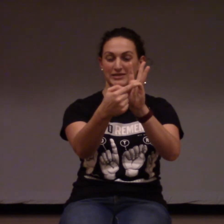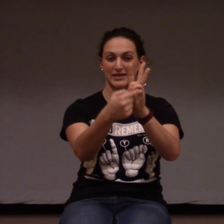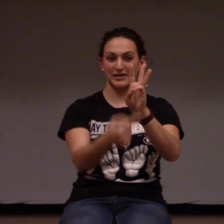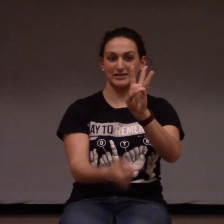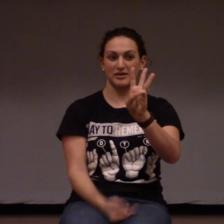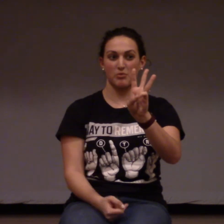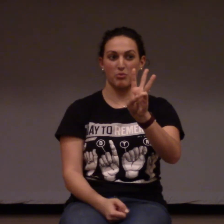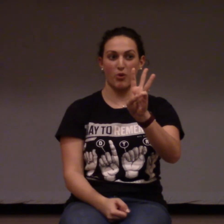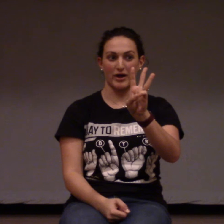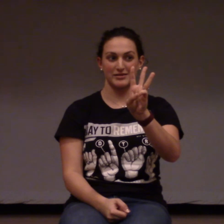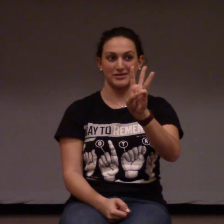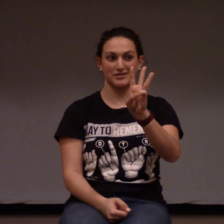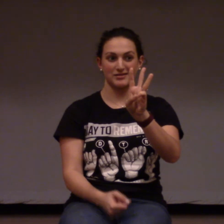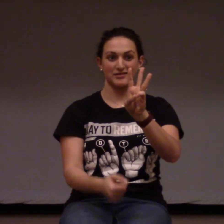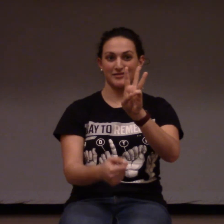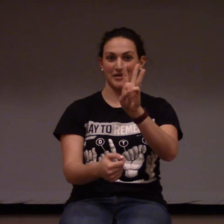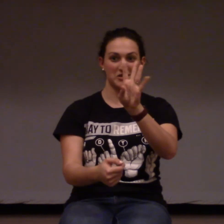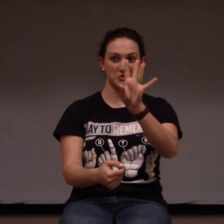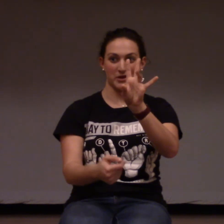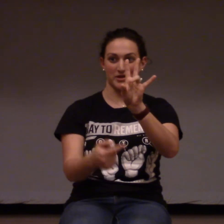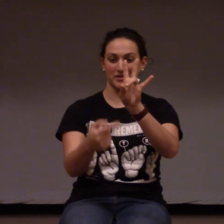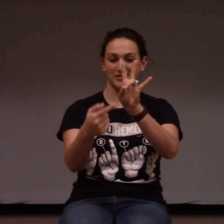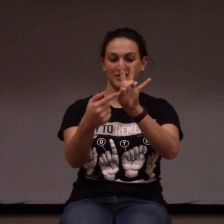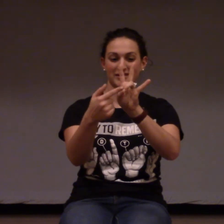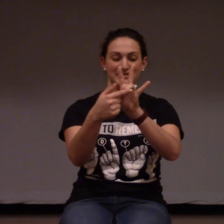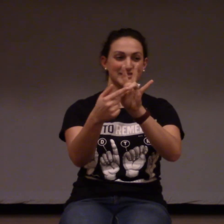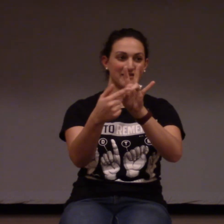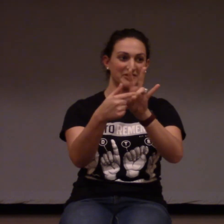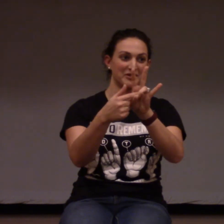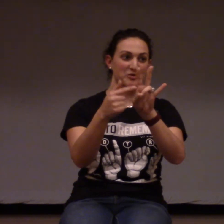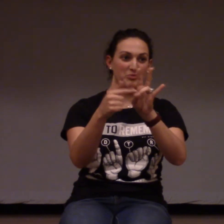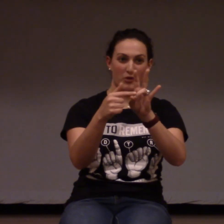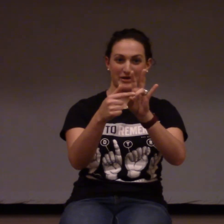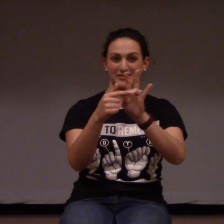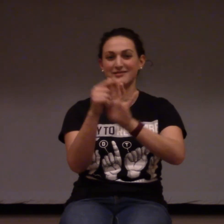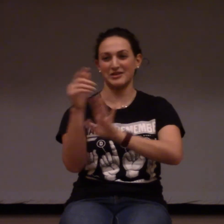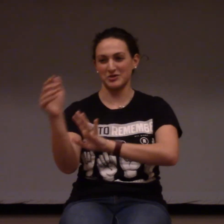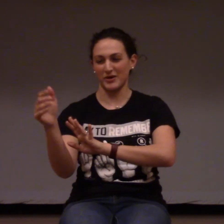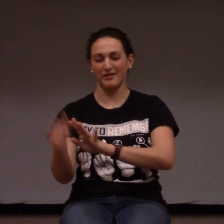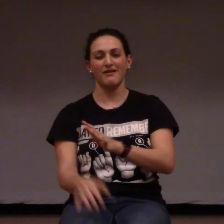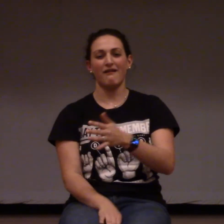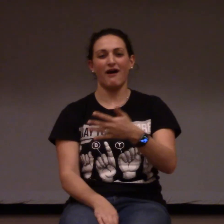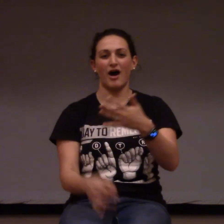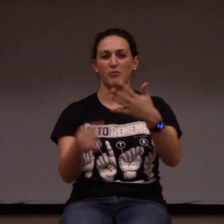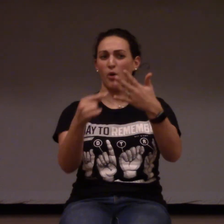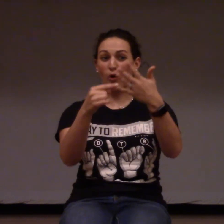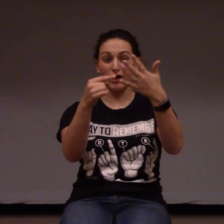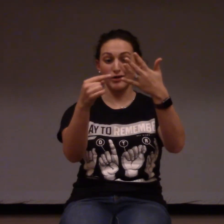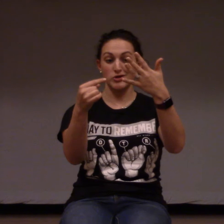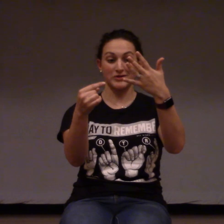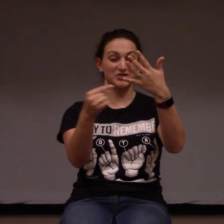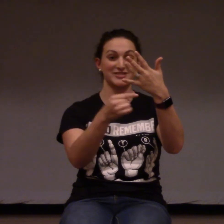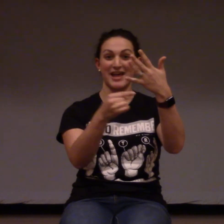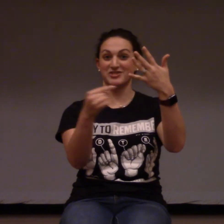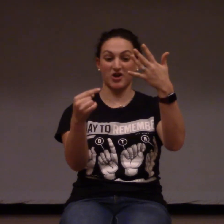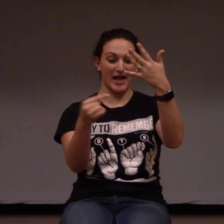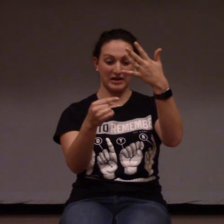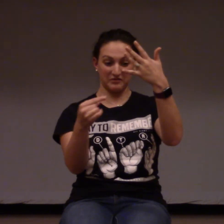6, point, and do it, then 7, point, and do it. Or you can just start adding